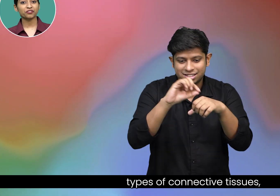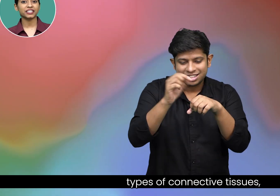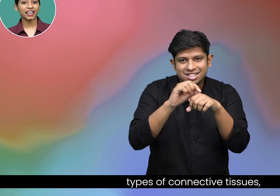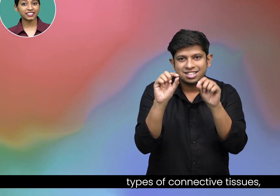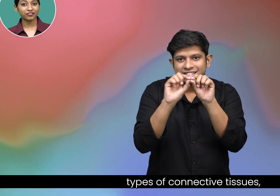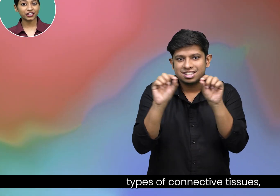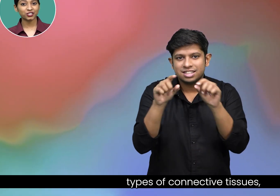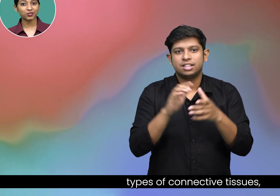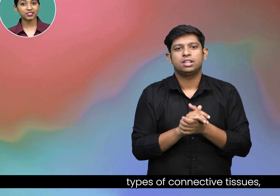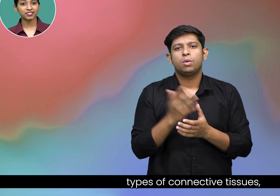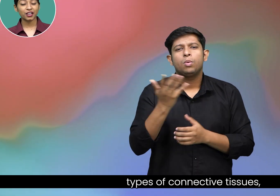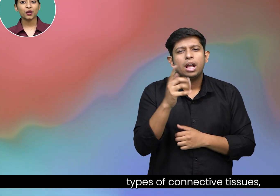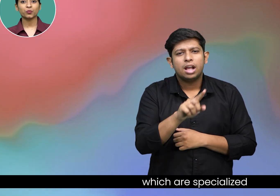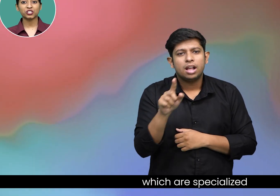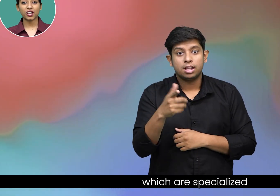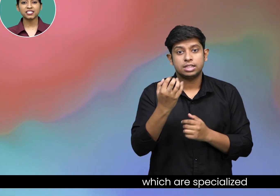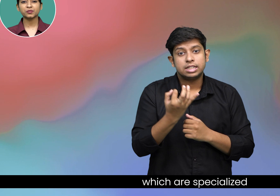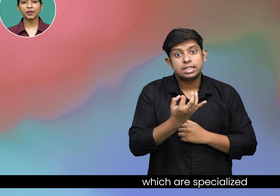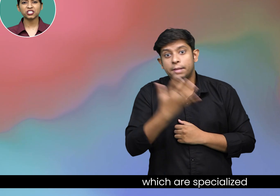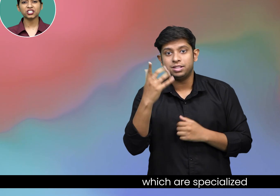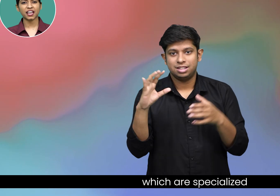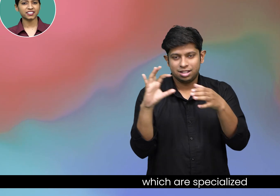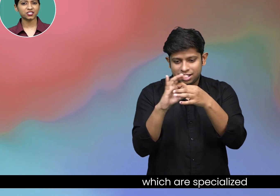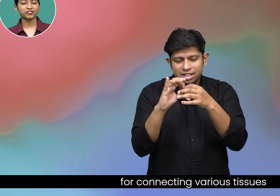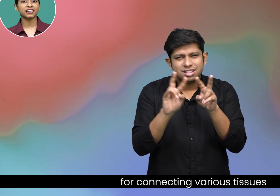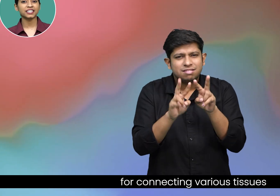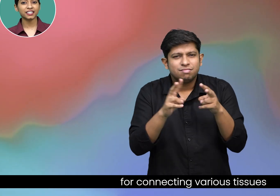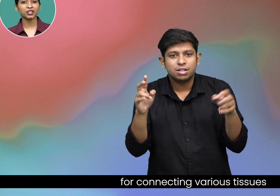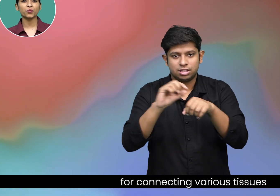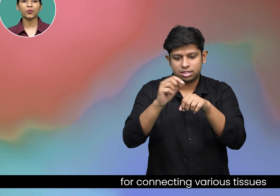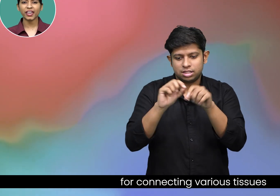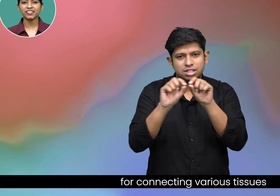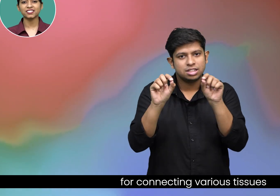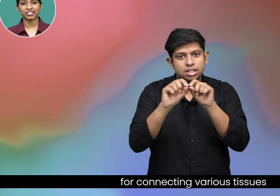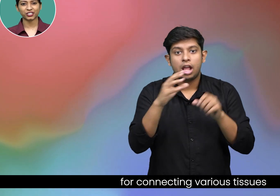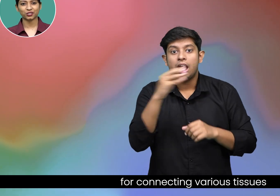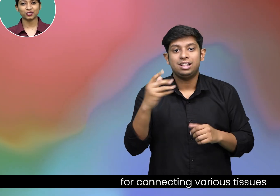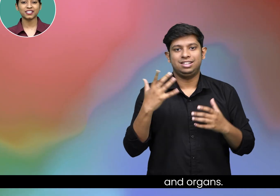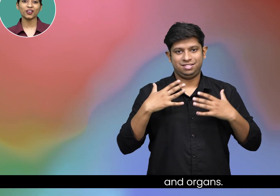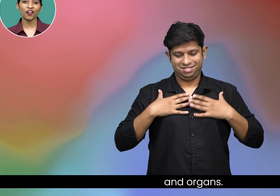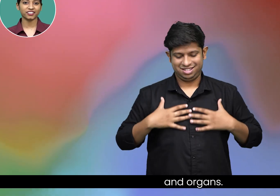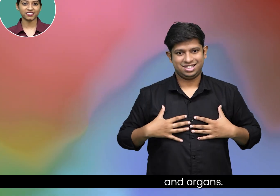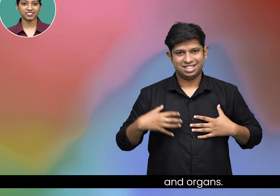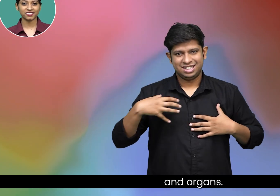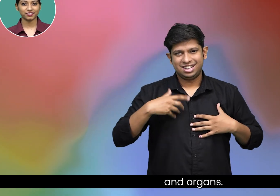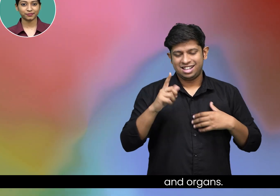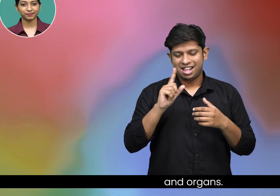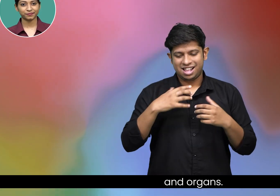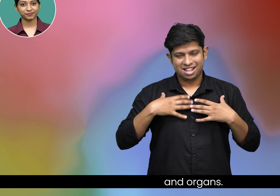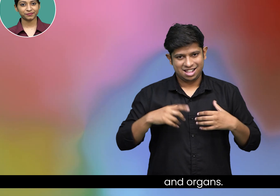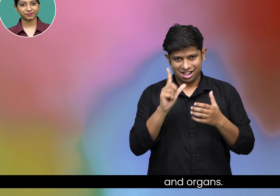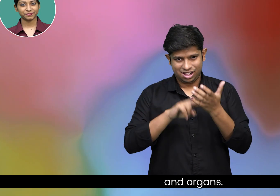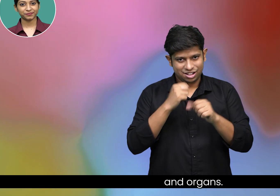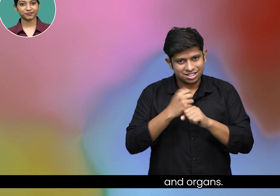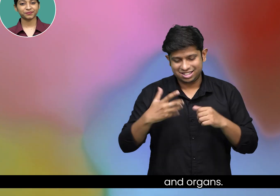types of connective tissues which are specialized for connecting various tissues and organs.